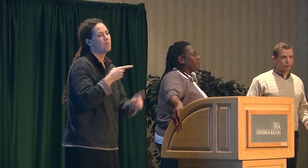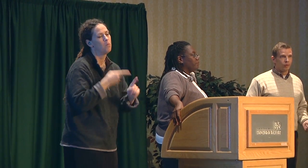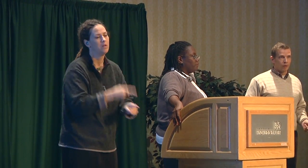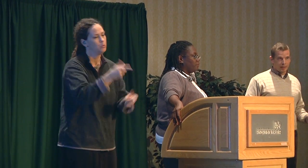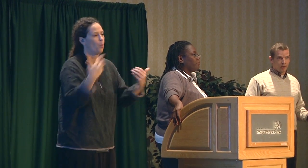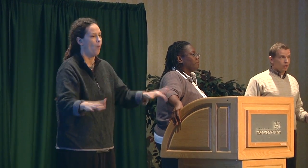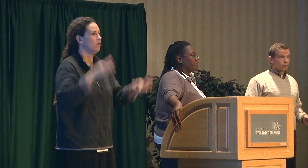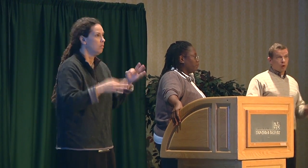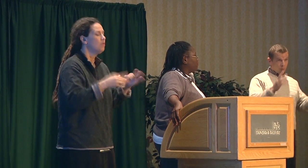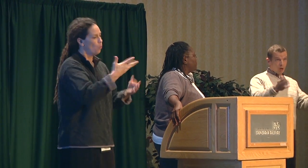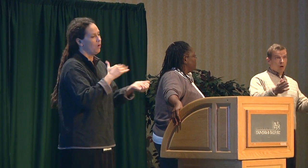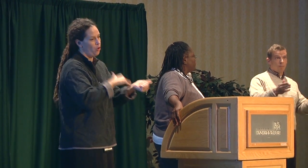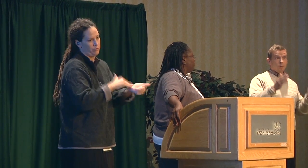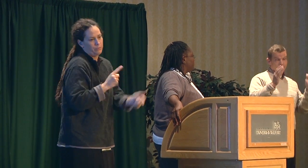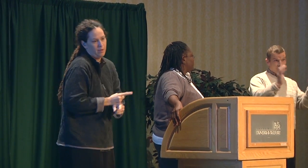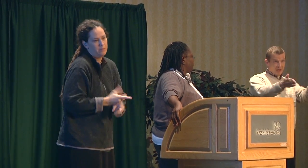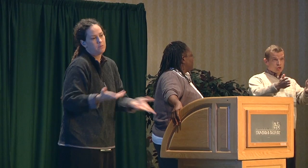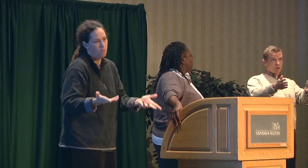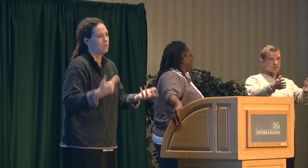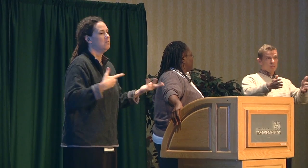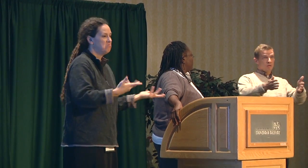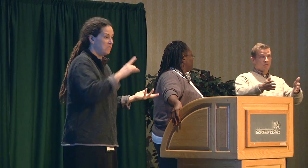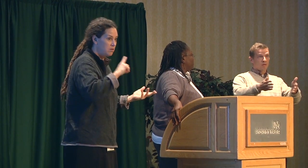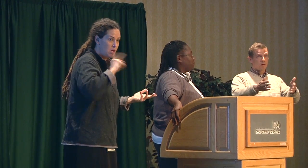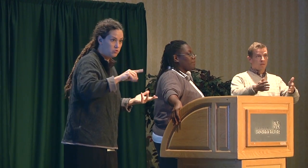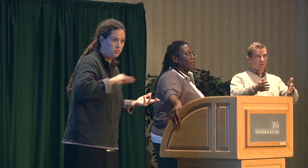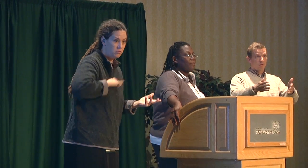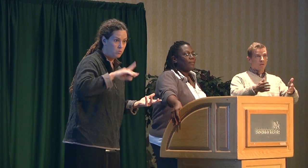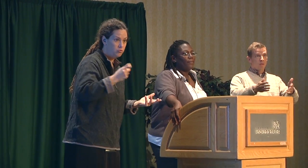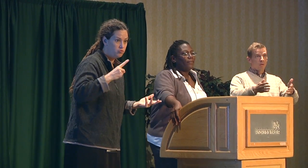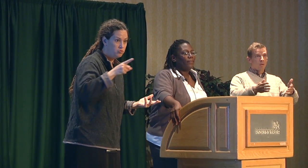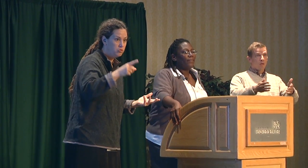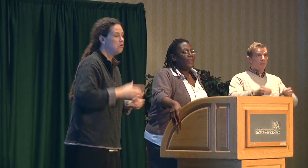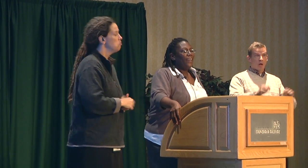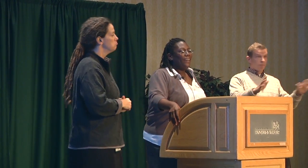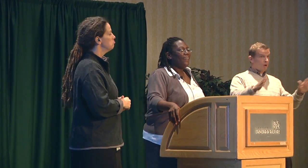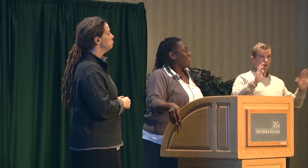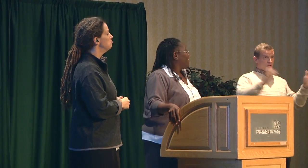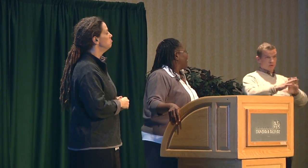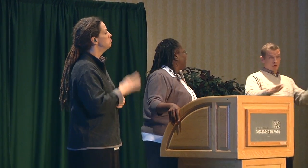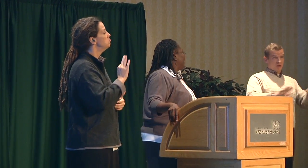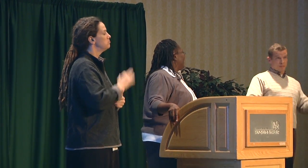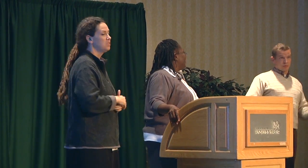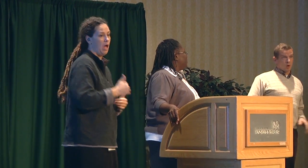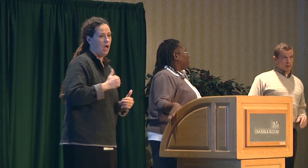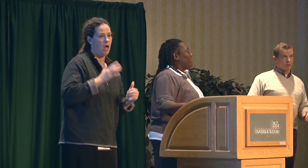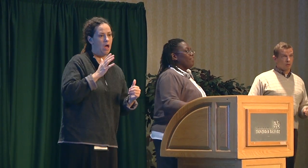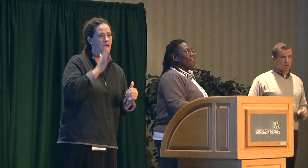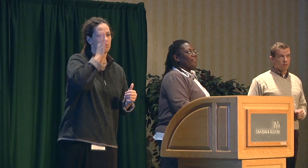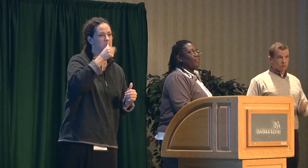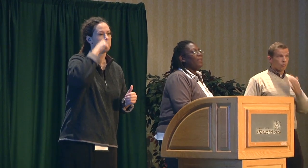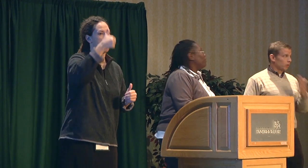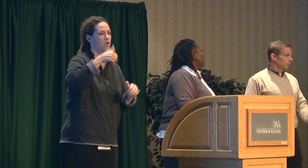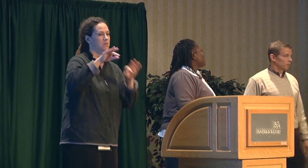lawsuit, right? So, does that answer your question? Well, it does. I mean, I'll go into it in more depth. No, that's